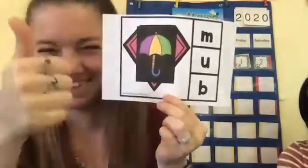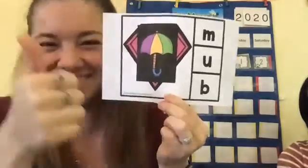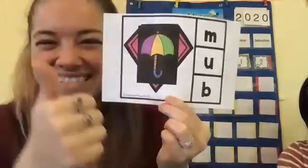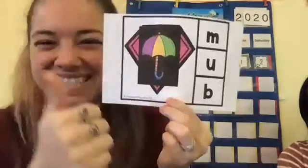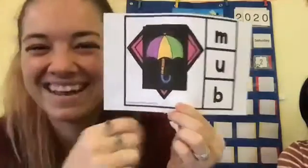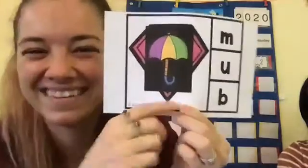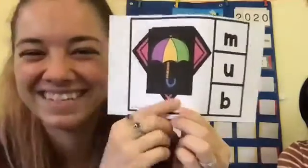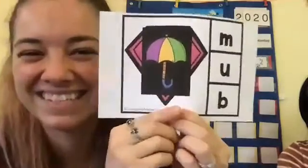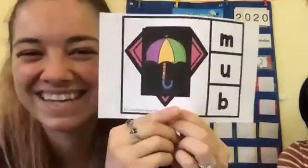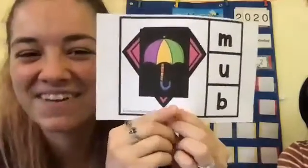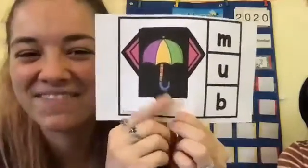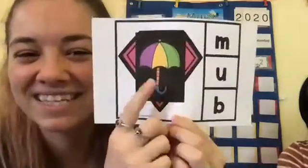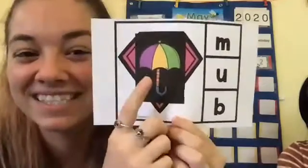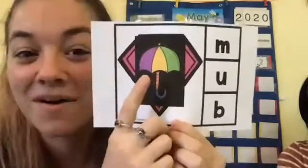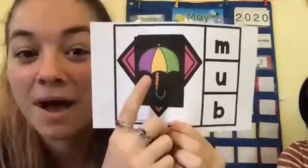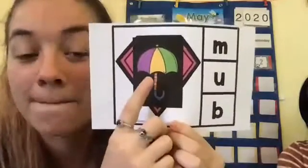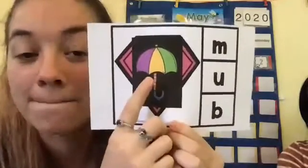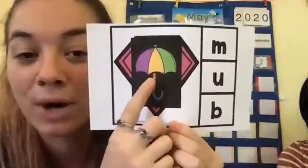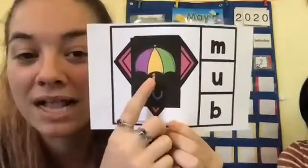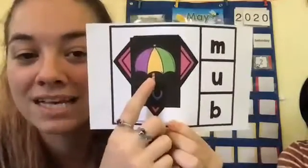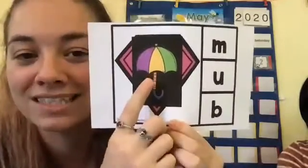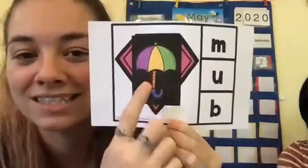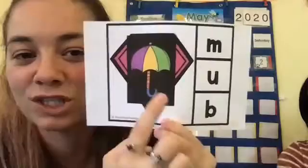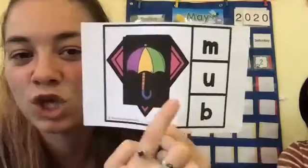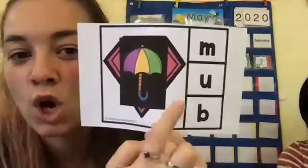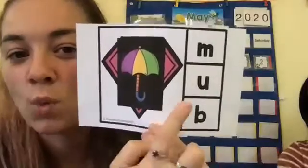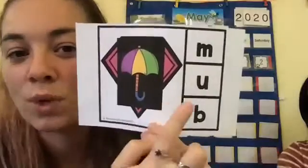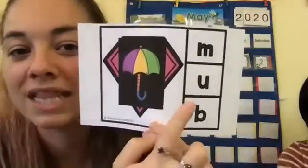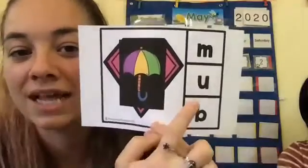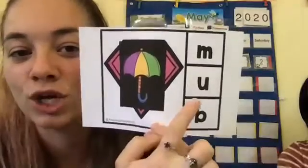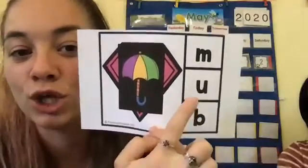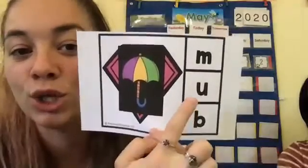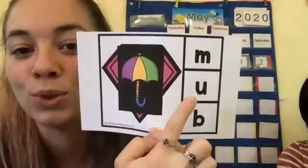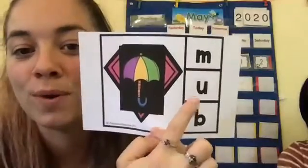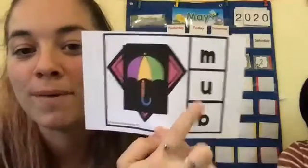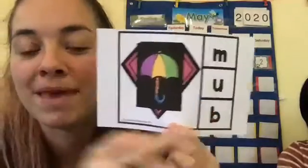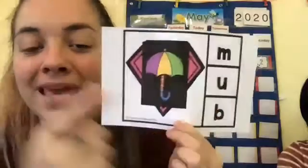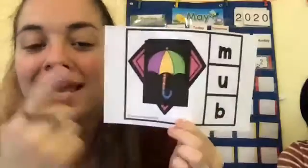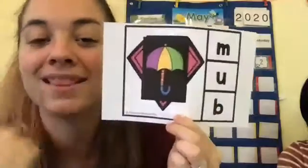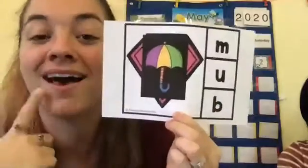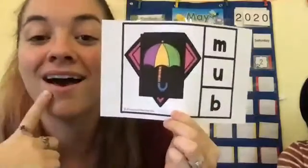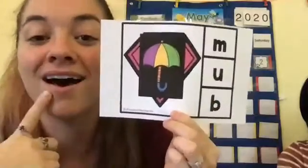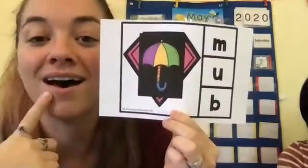Thumbs up. Good job, my friends. So umbrella starts with the letter U, making the